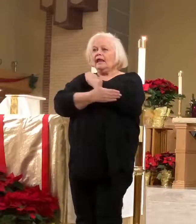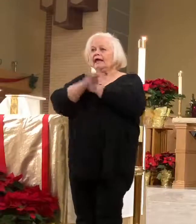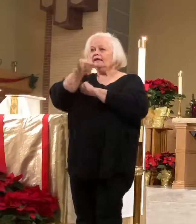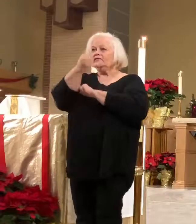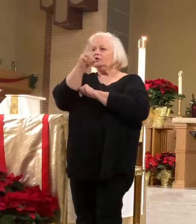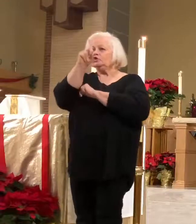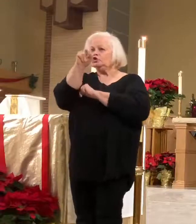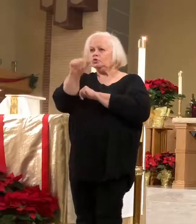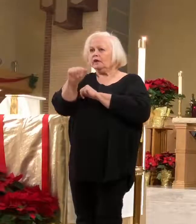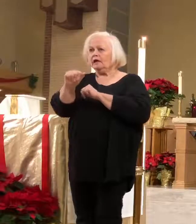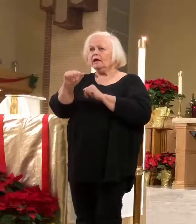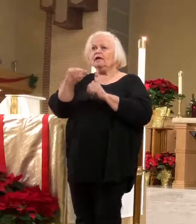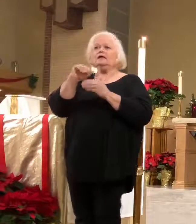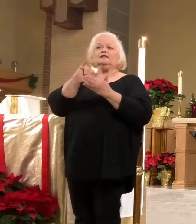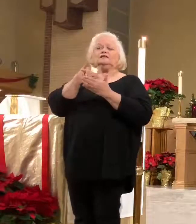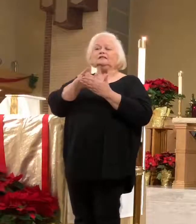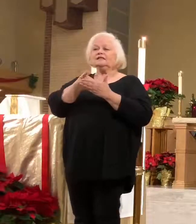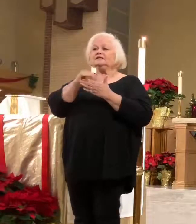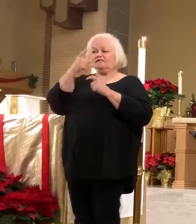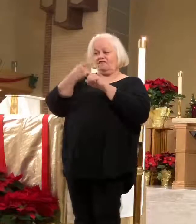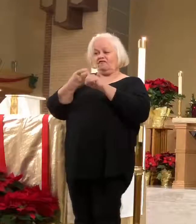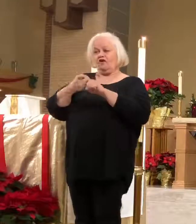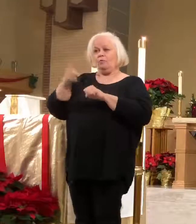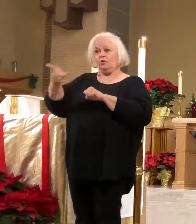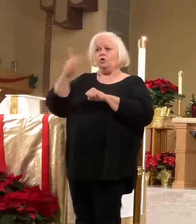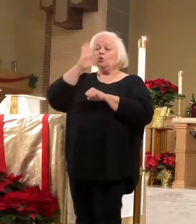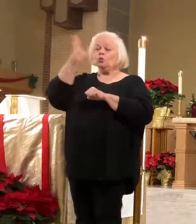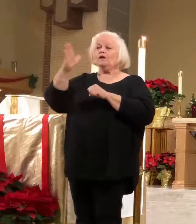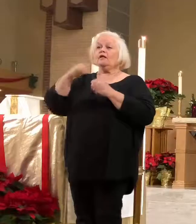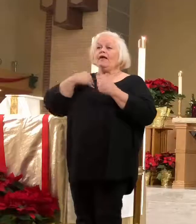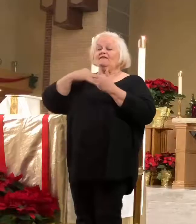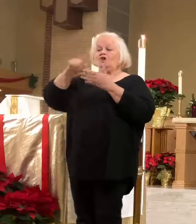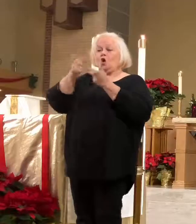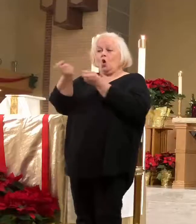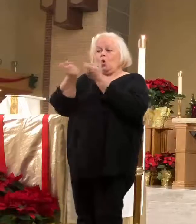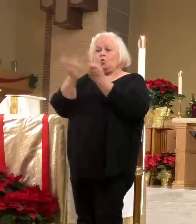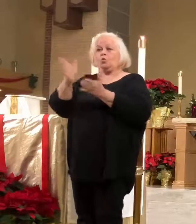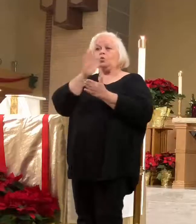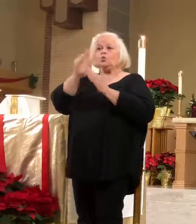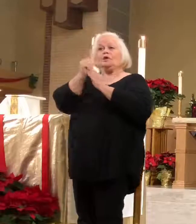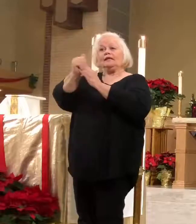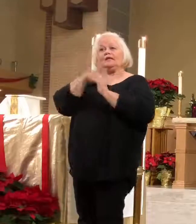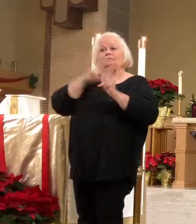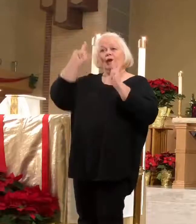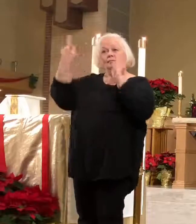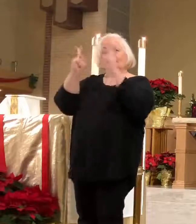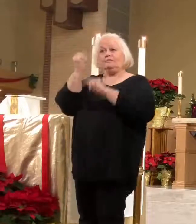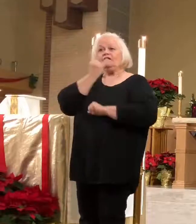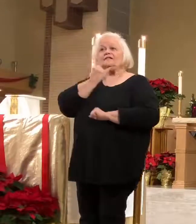least among the rulers of Judah, since from you shall come a ruler who is to shepherd my people Israel.'"